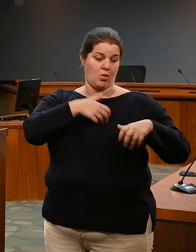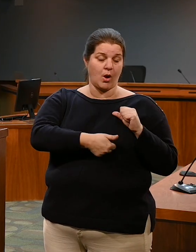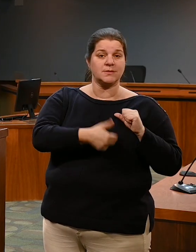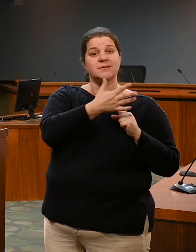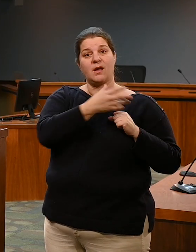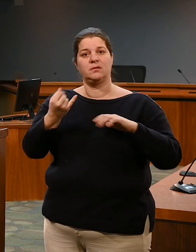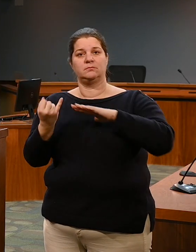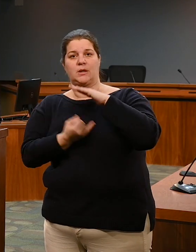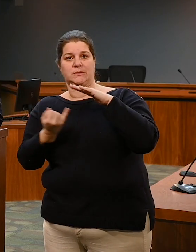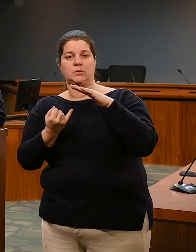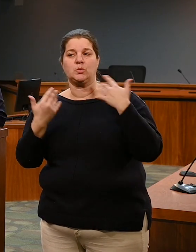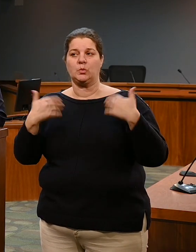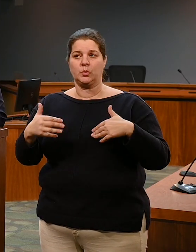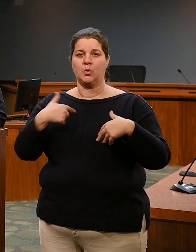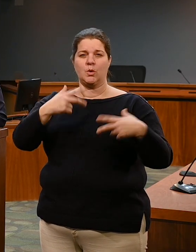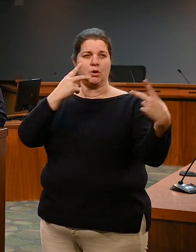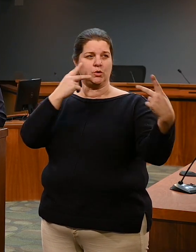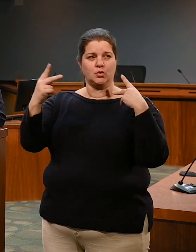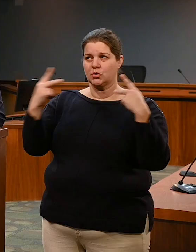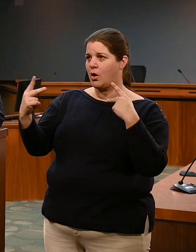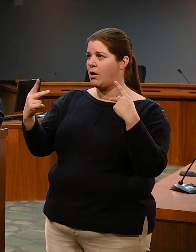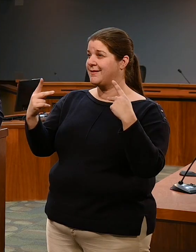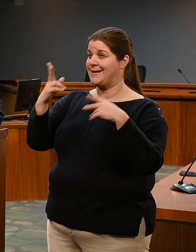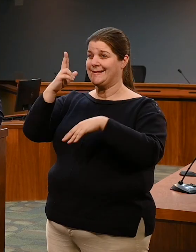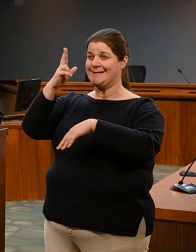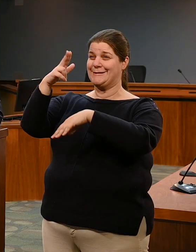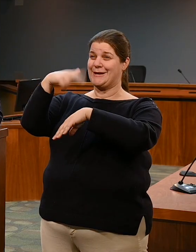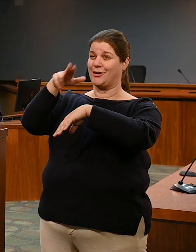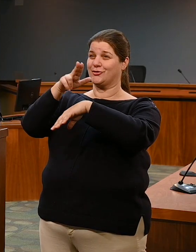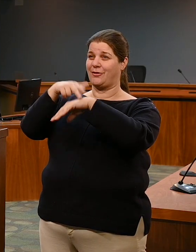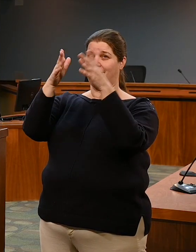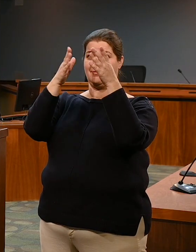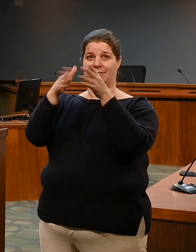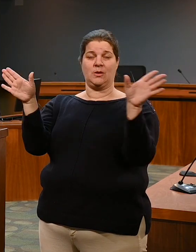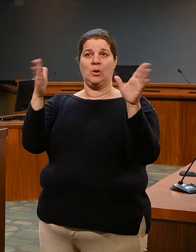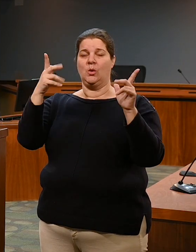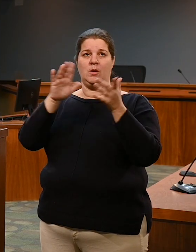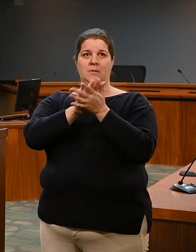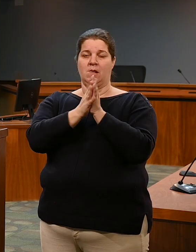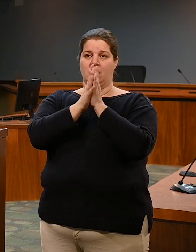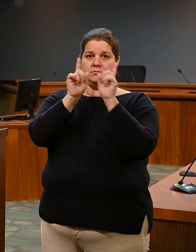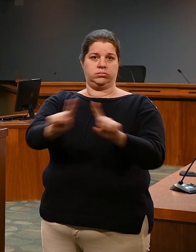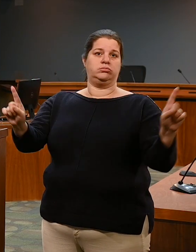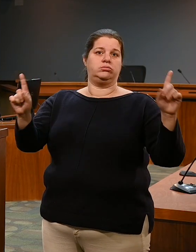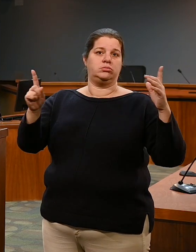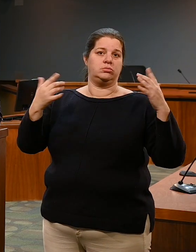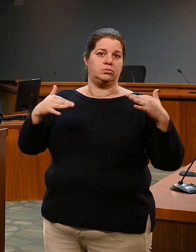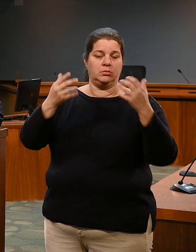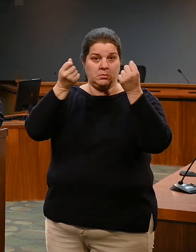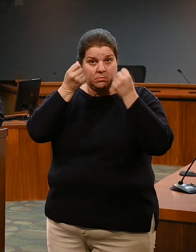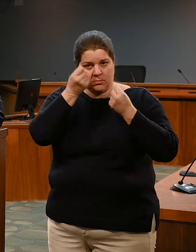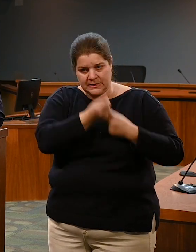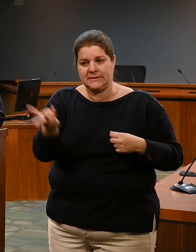We watched as national divisions deepened and continued to deepen through multiple federal